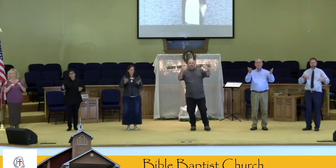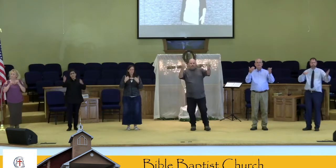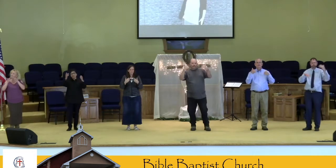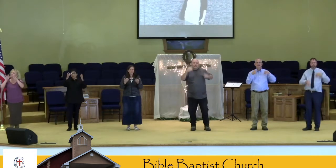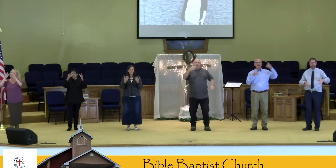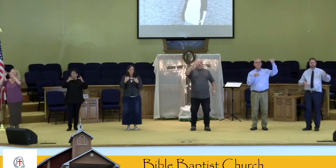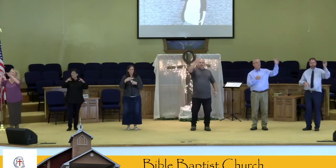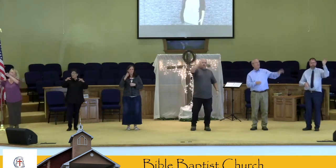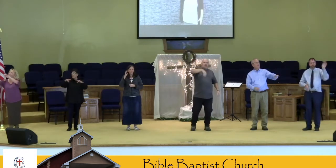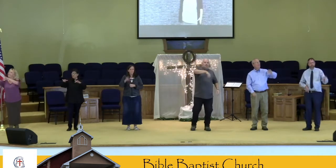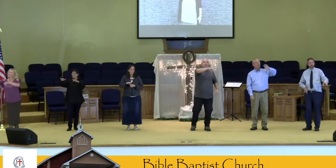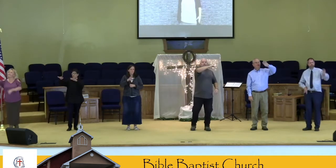Come to the cross